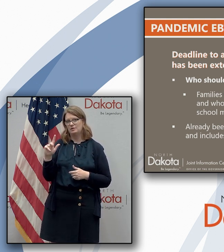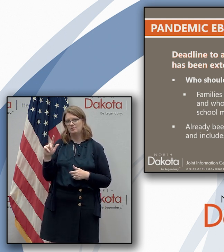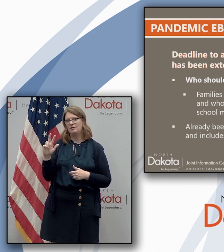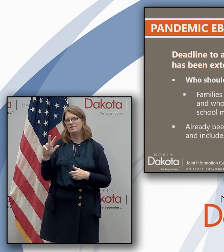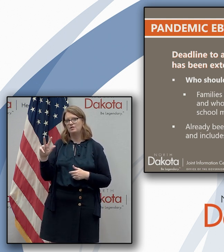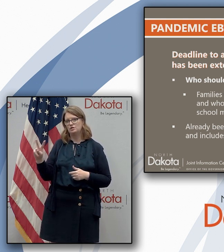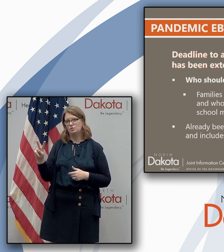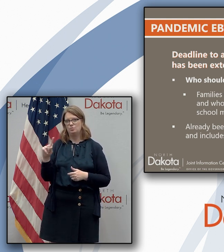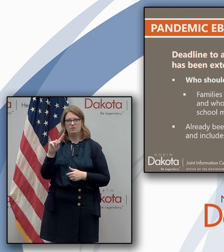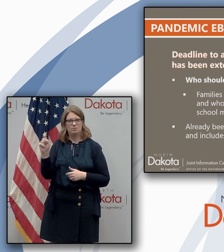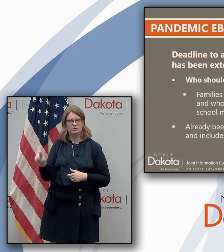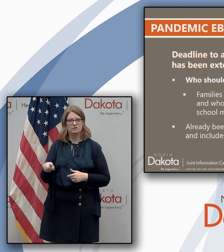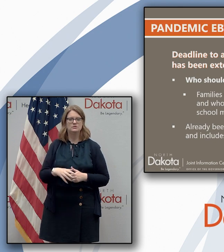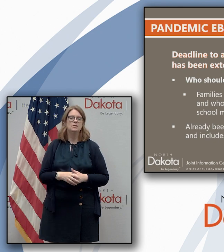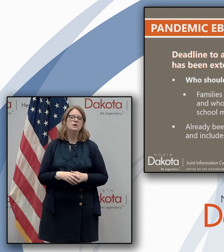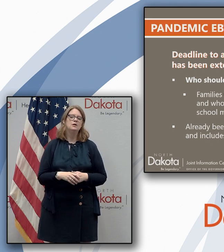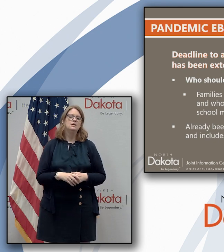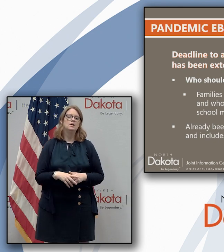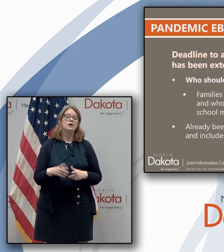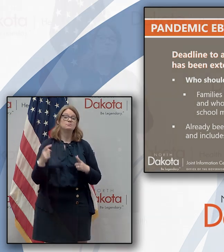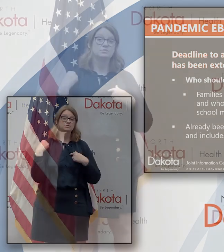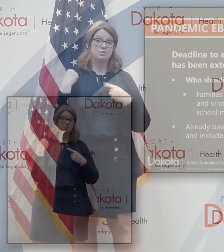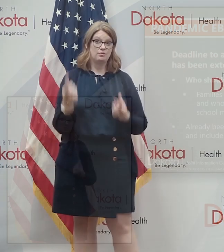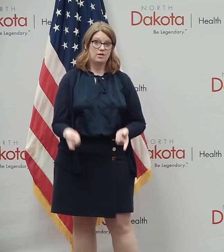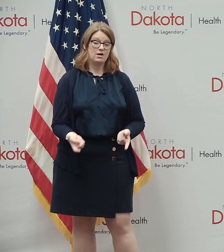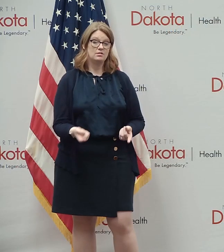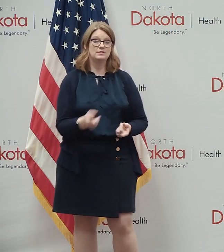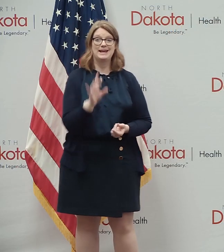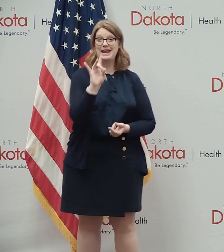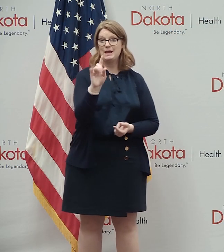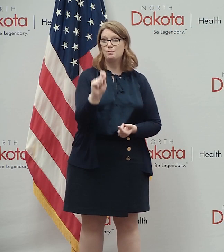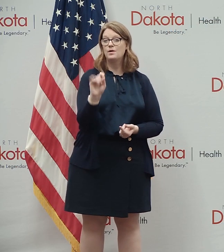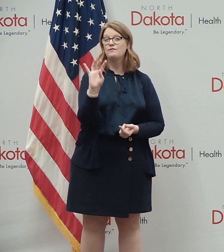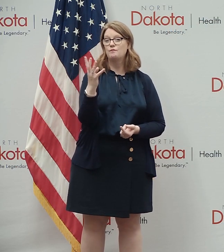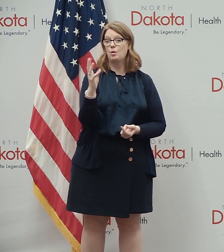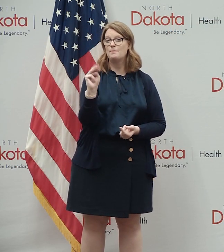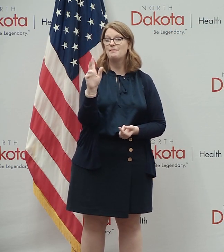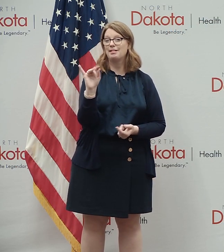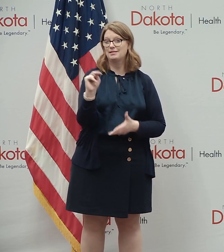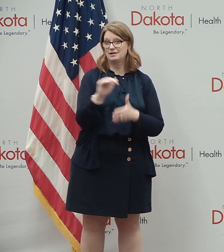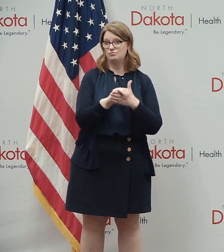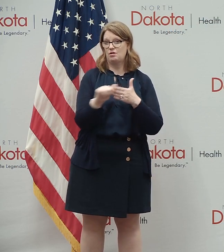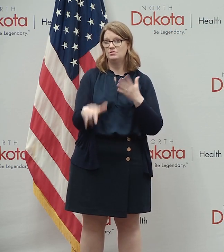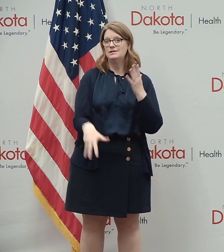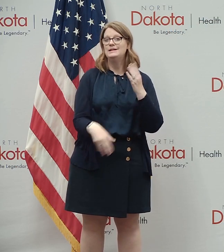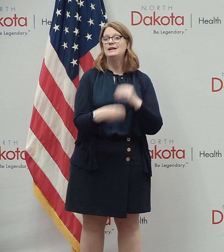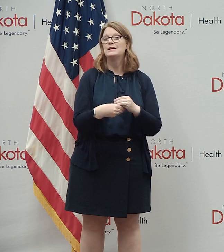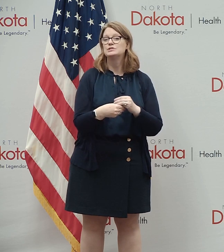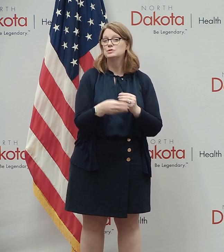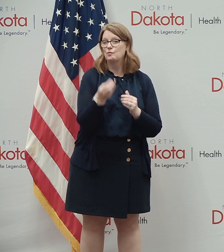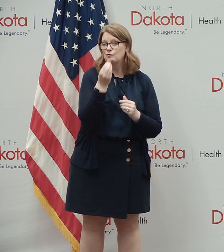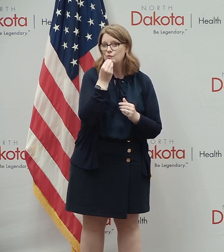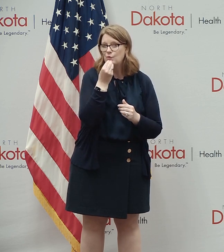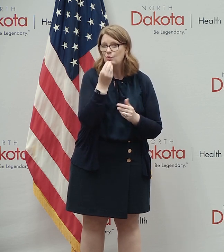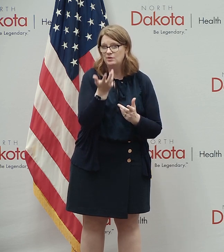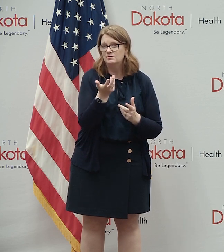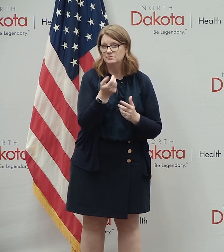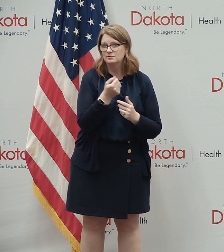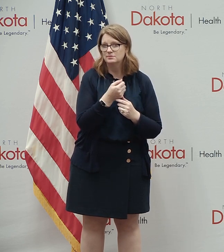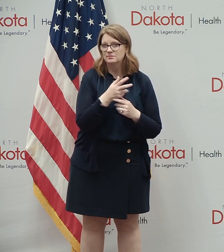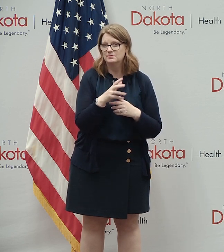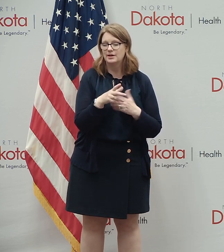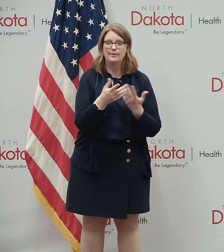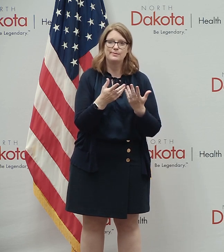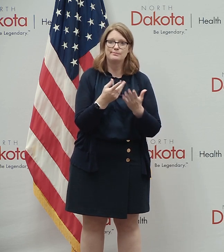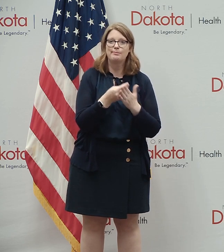701-238-2332 with questions. To date, we've provided about $8.4 million in extra grocery buying power that